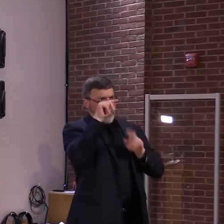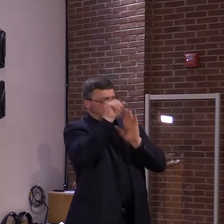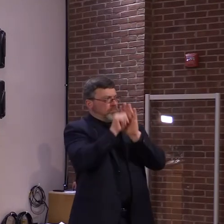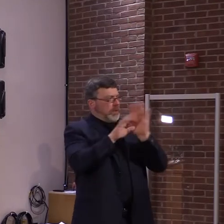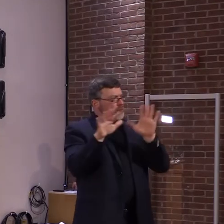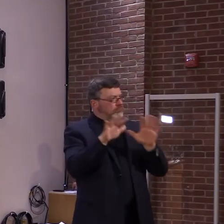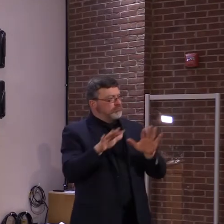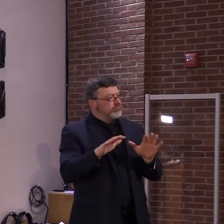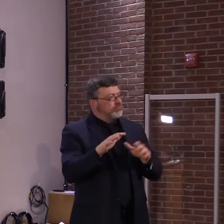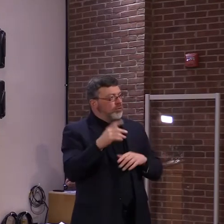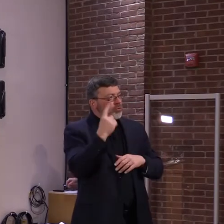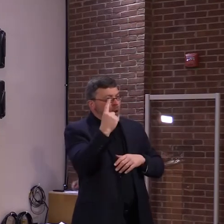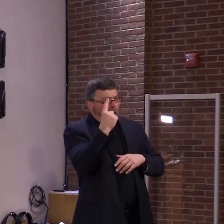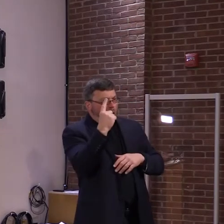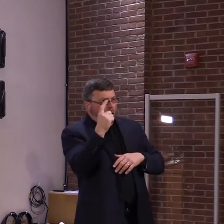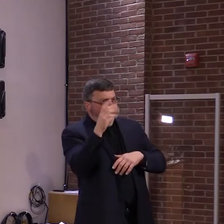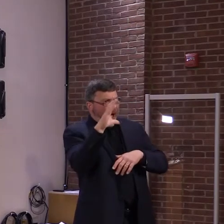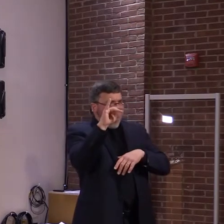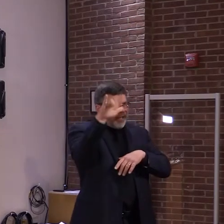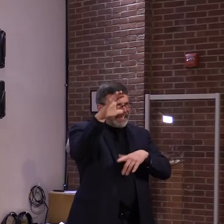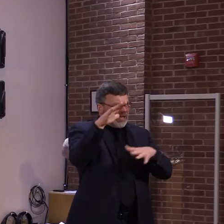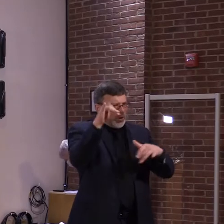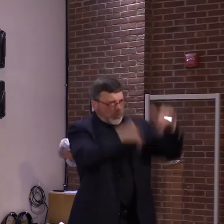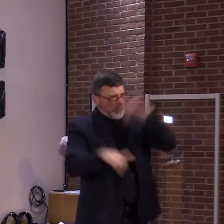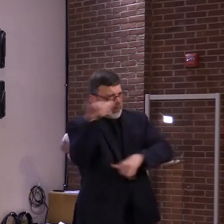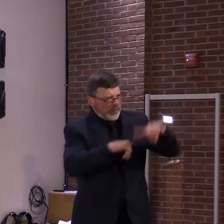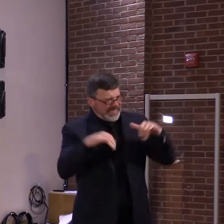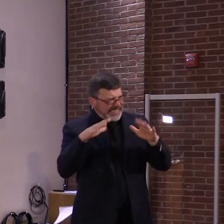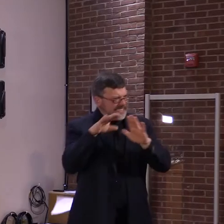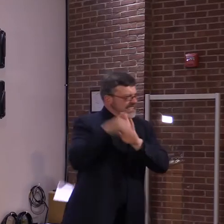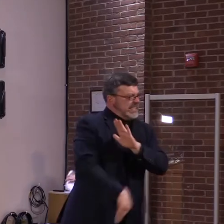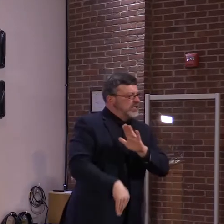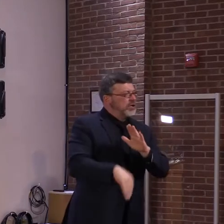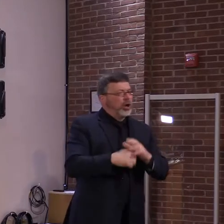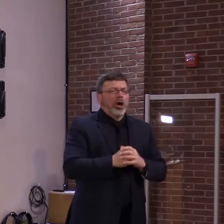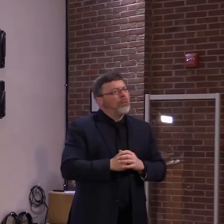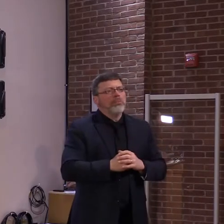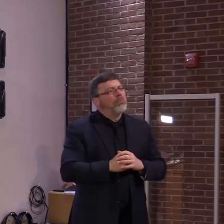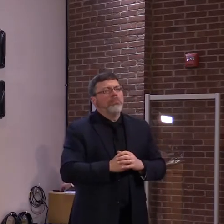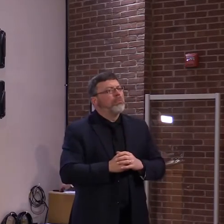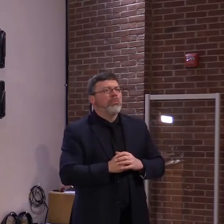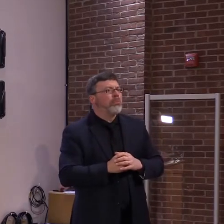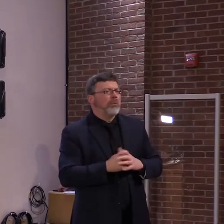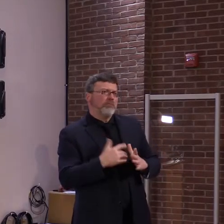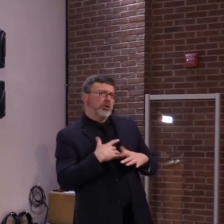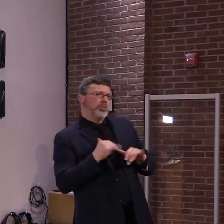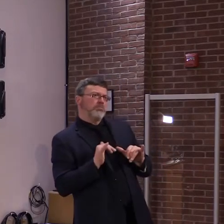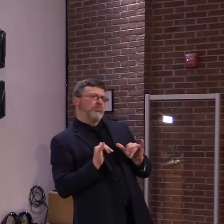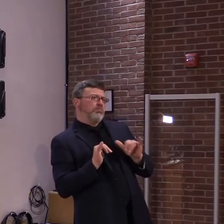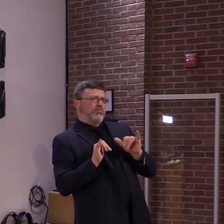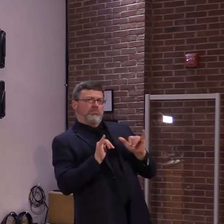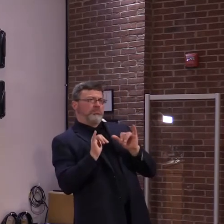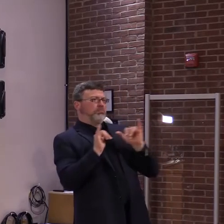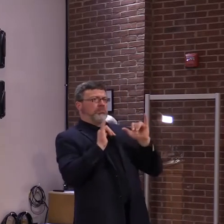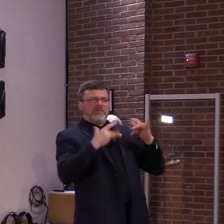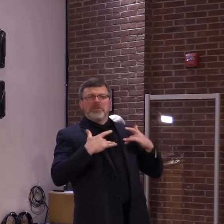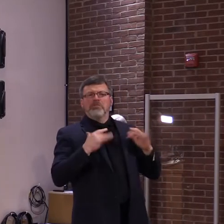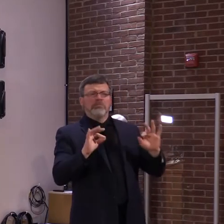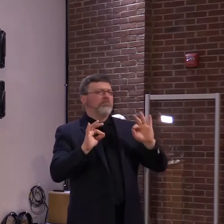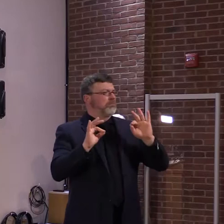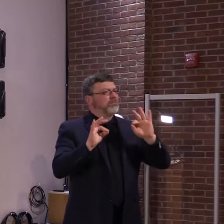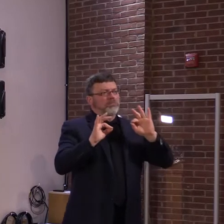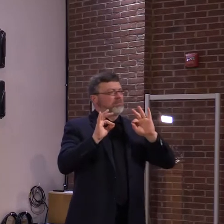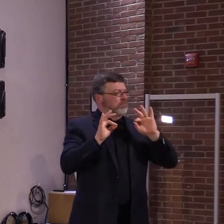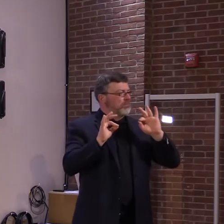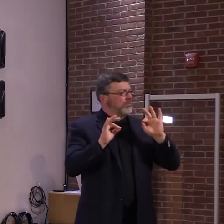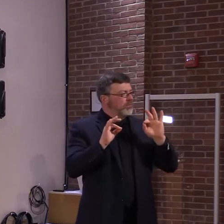the lower number of cases. So things are indeed looking better here across Vermont, but